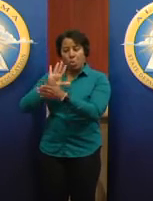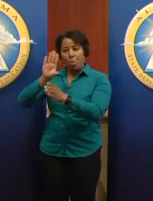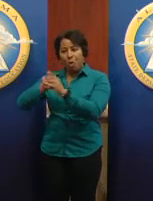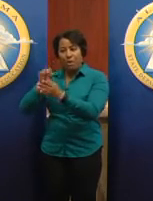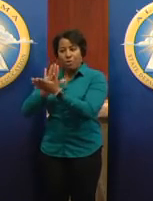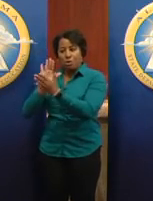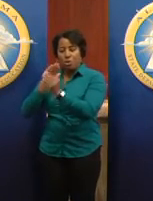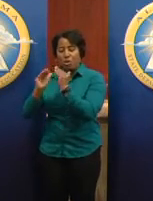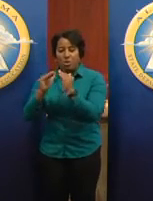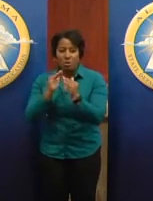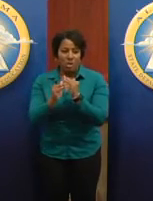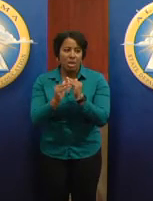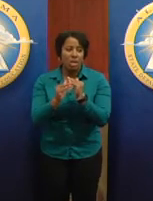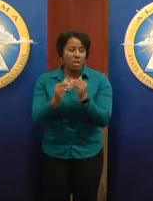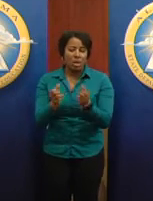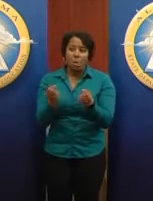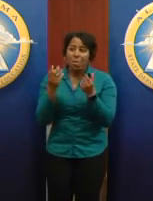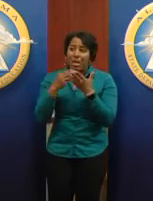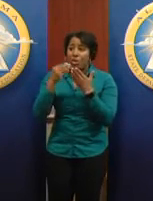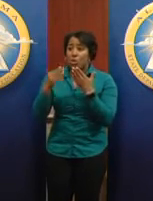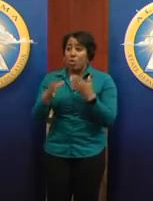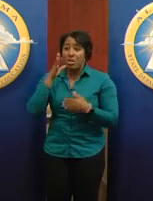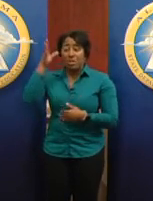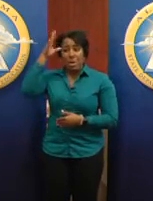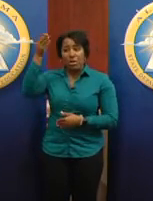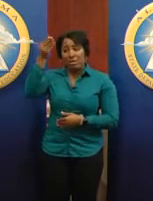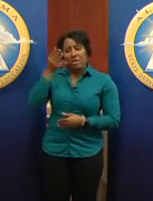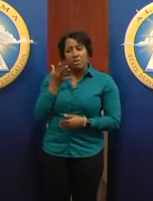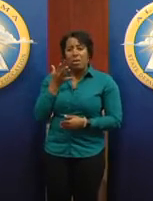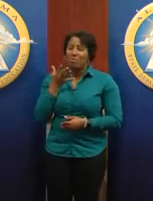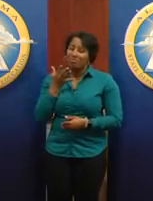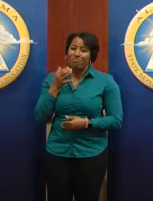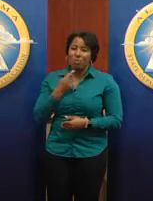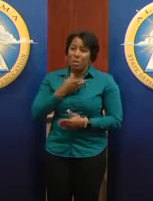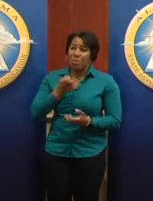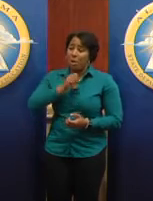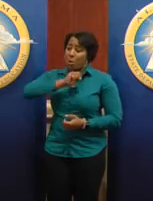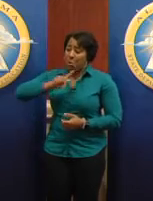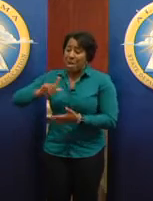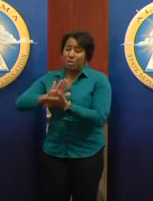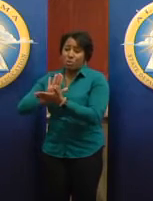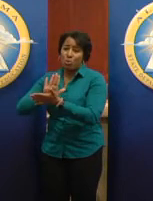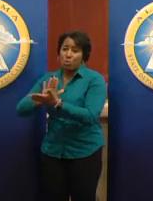hearing overwhelmingly from students and parents is they want to be back at school.